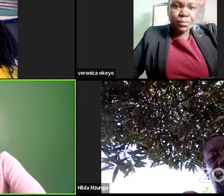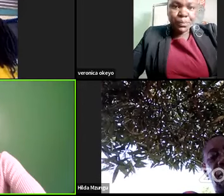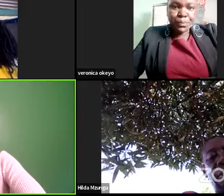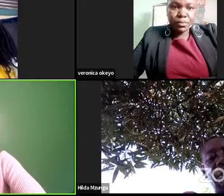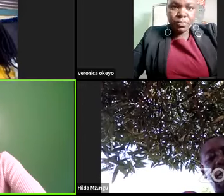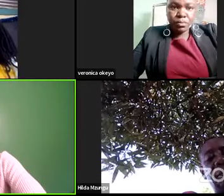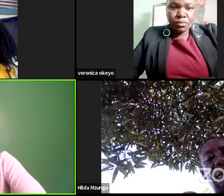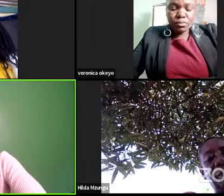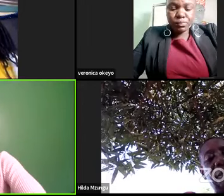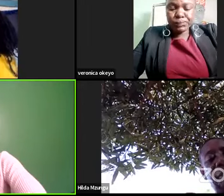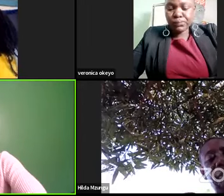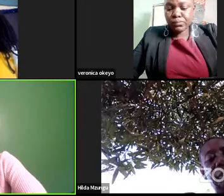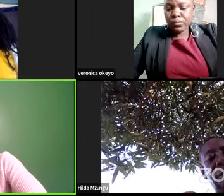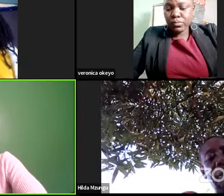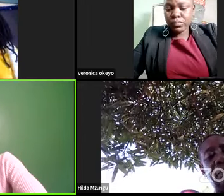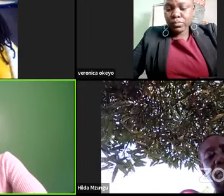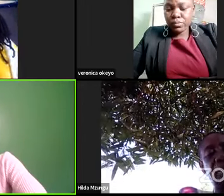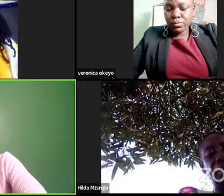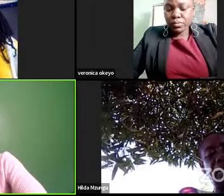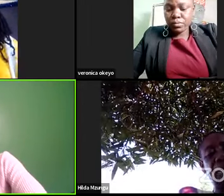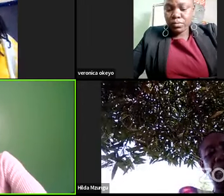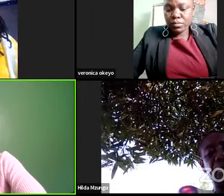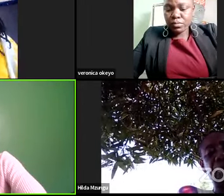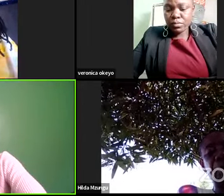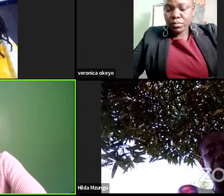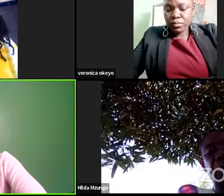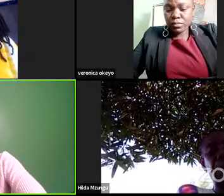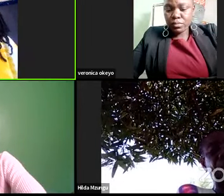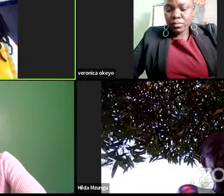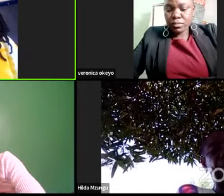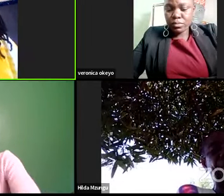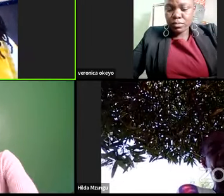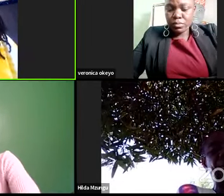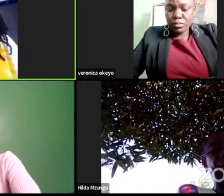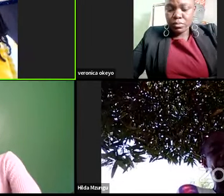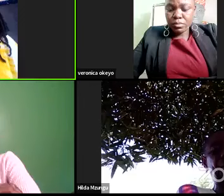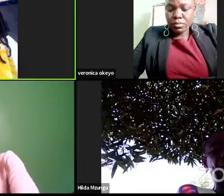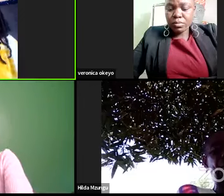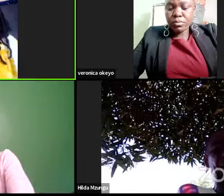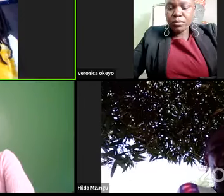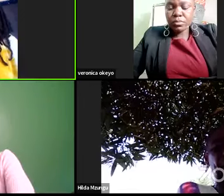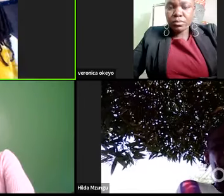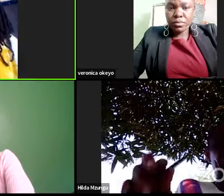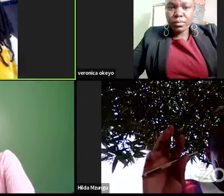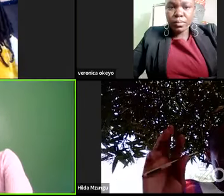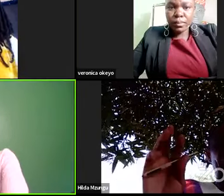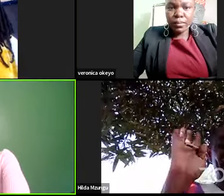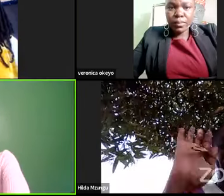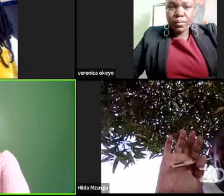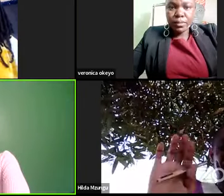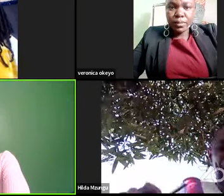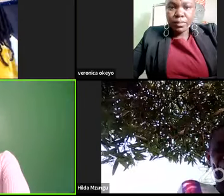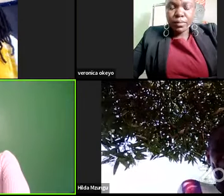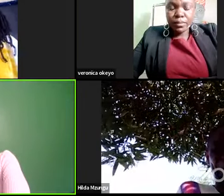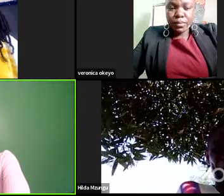Thank you. Back to you, Maureen. Hi, everyone. Hi. Yeah,